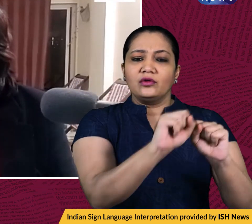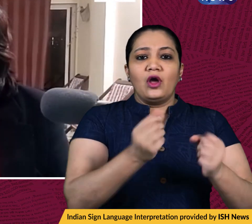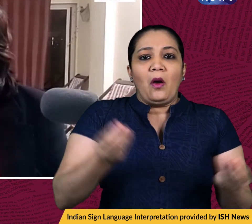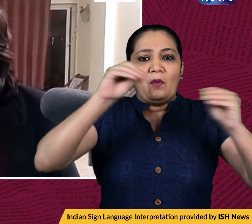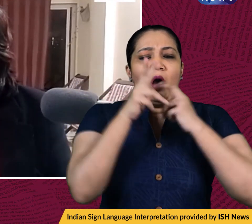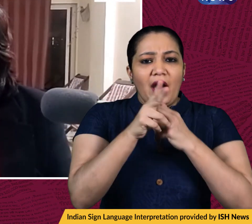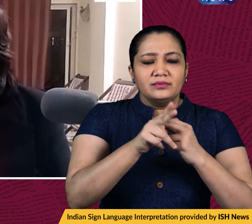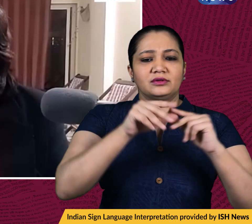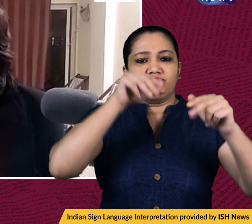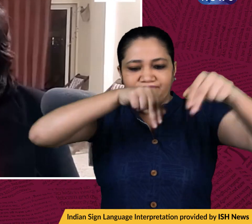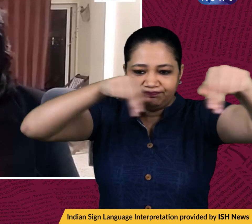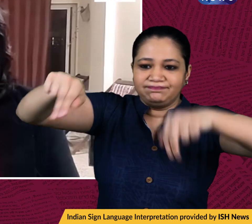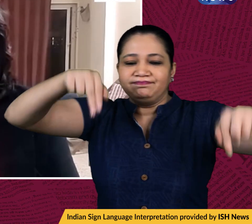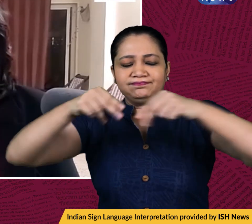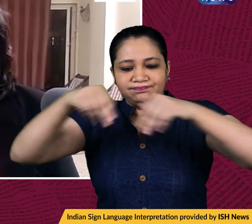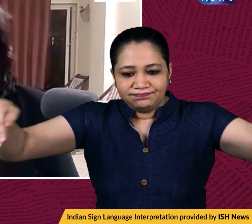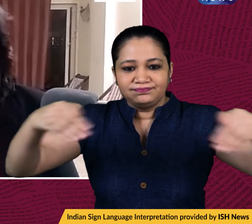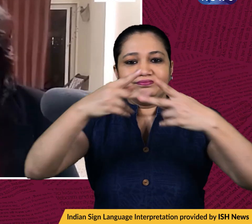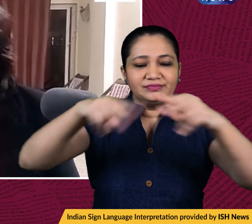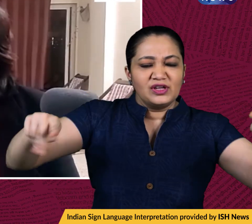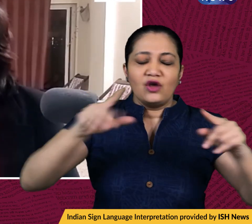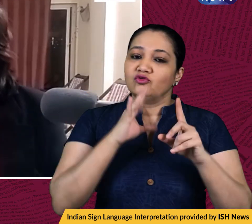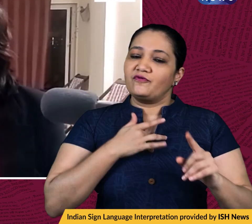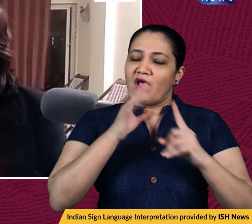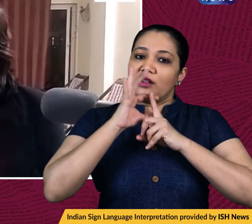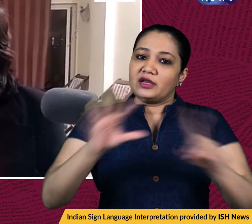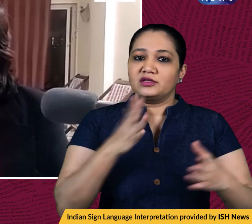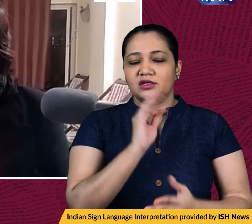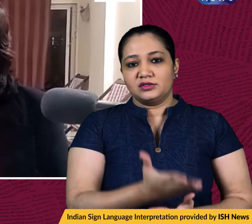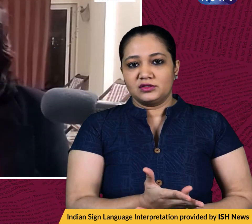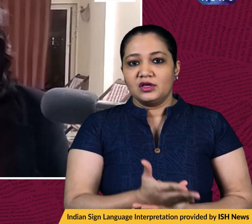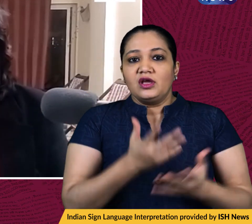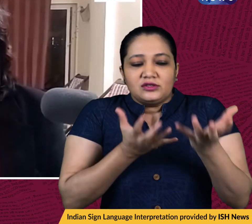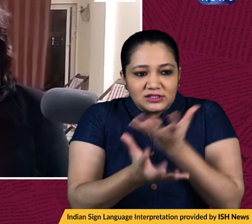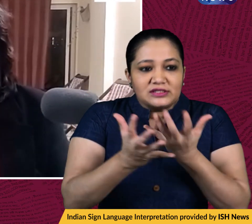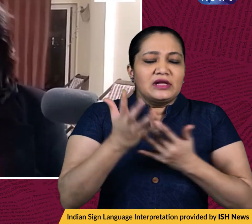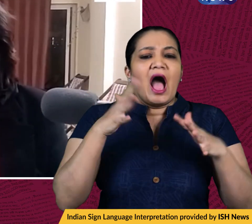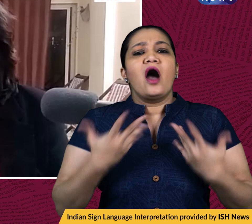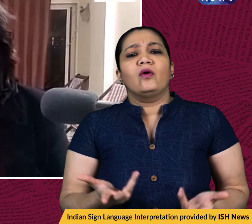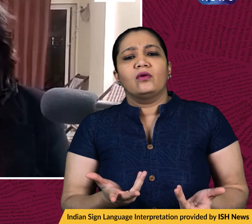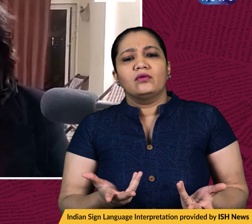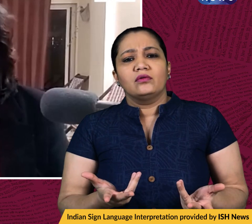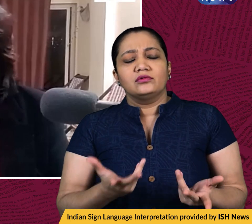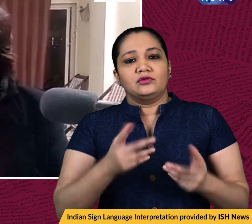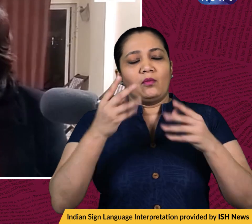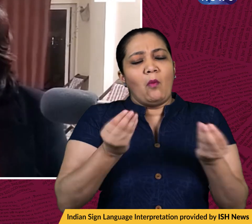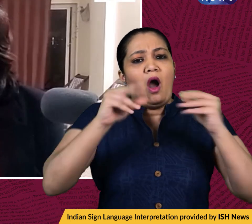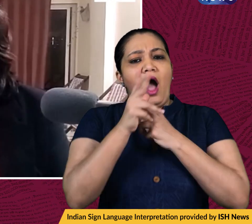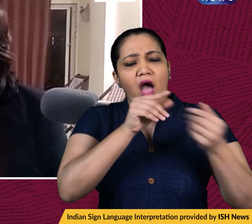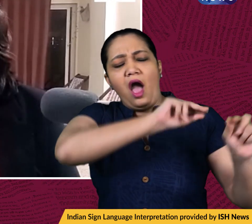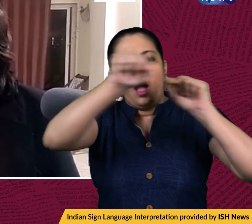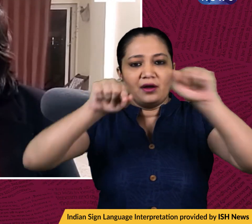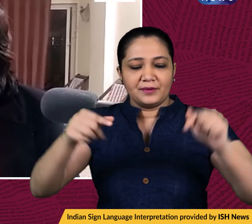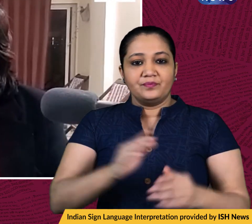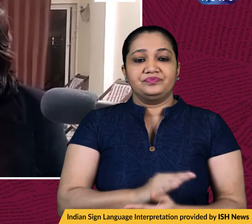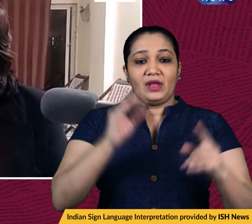to deploy more troops is a destructive step that makes it harder to reach a compromise over the Ukraine crisis.